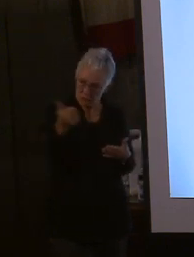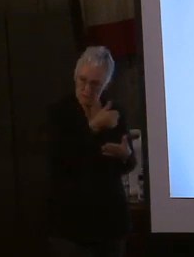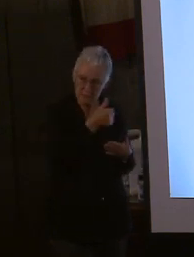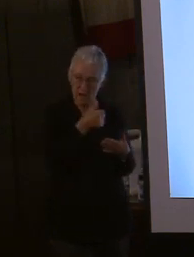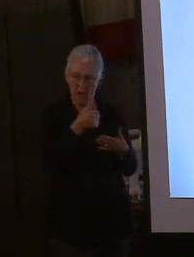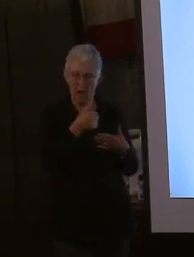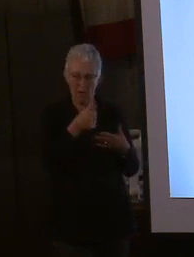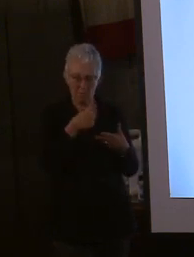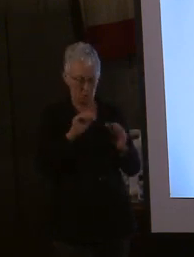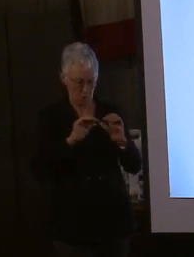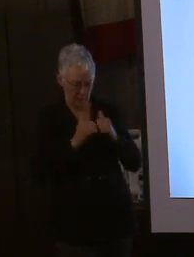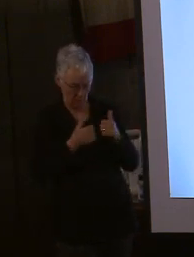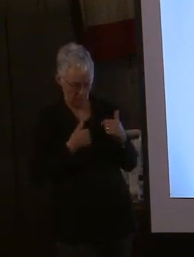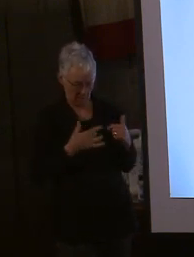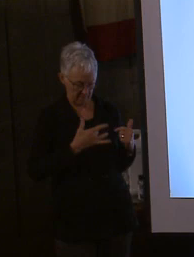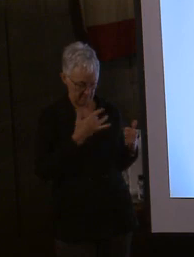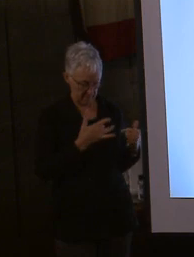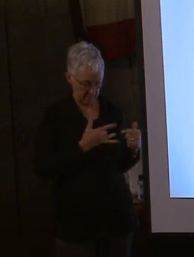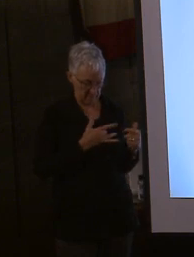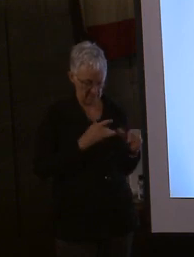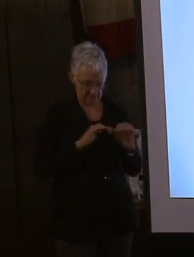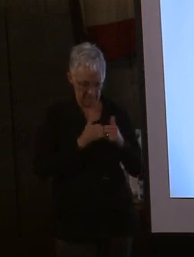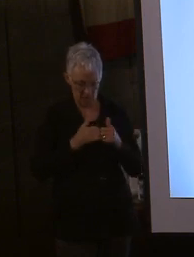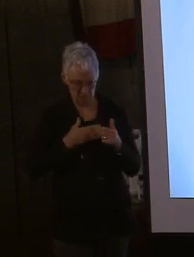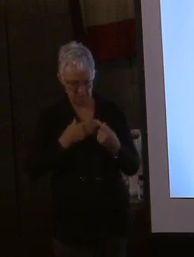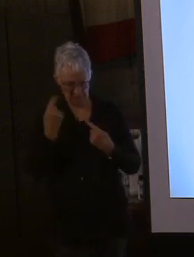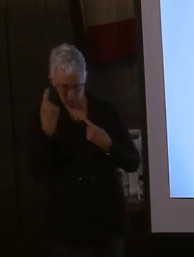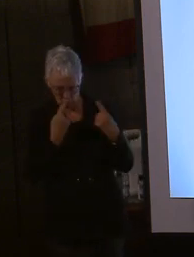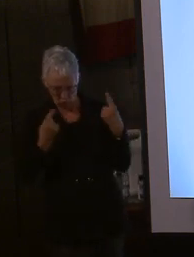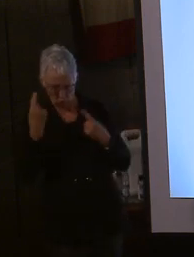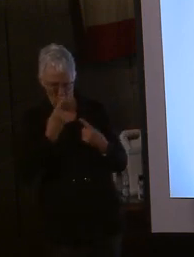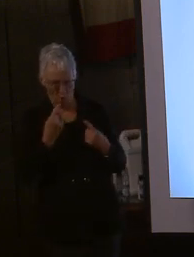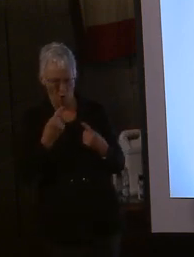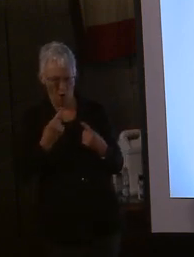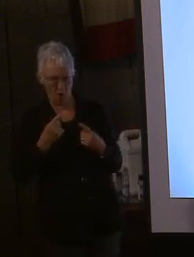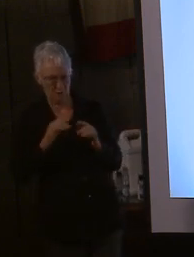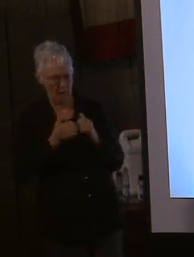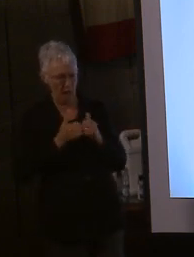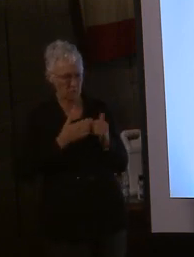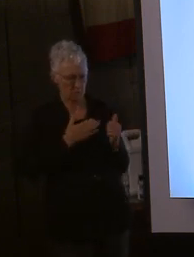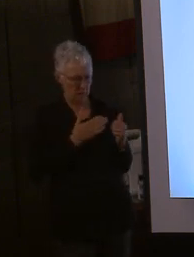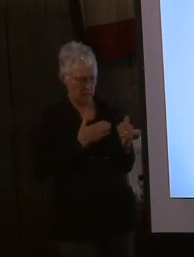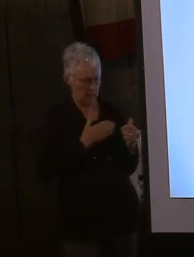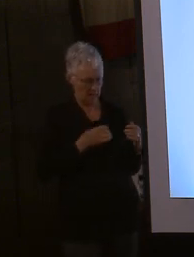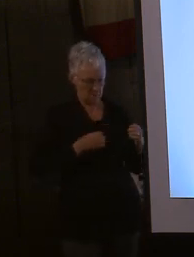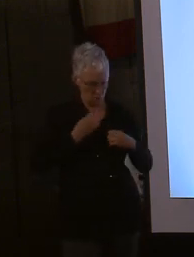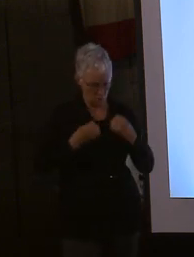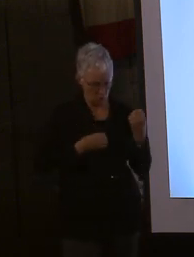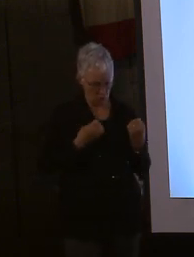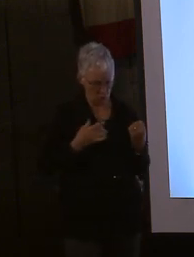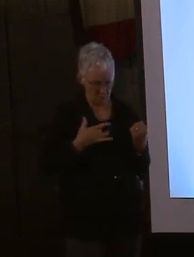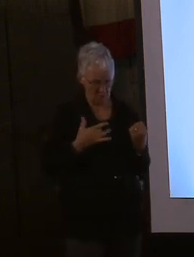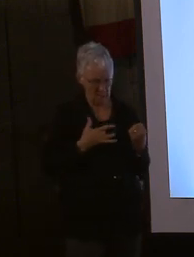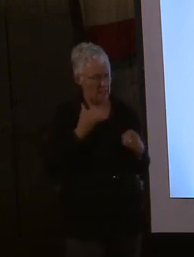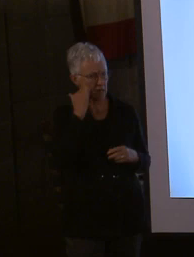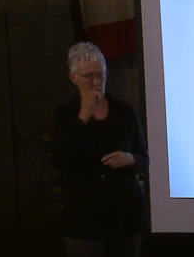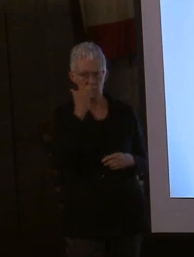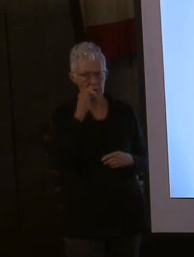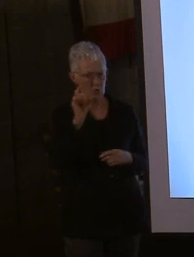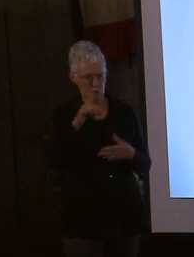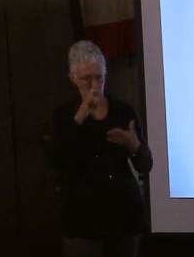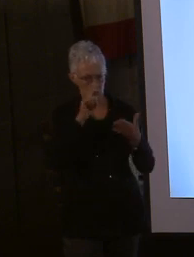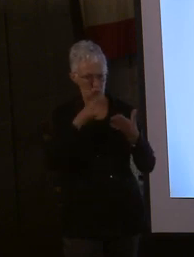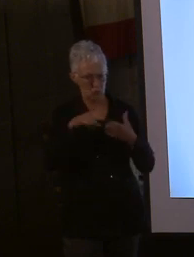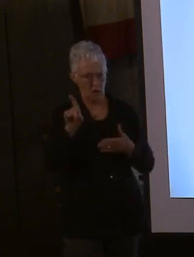feelings each day. We, in the spirit of the COVID, we try to control things